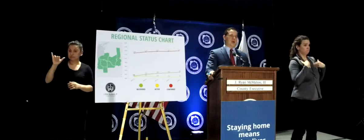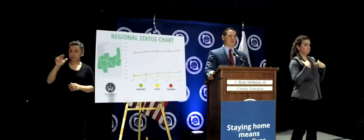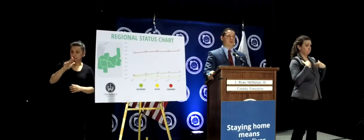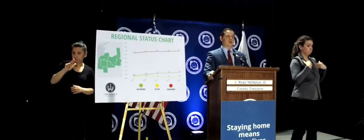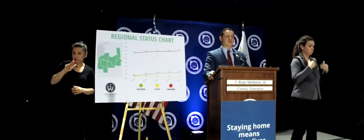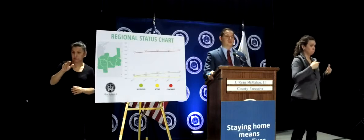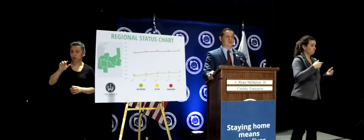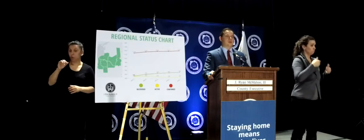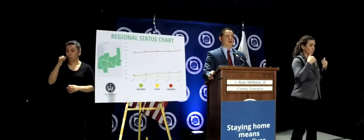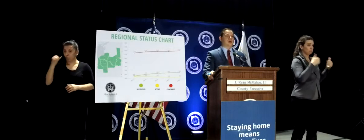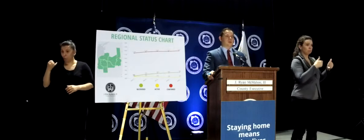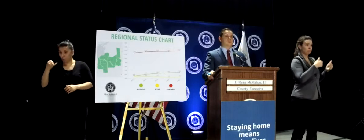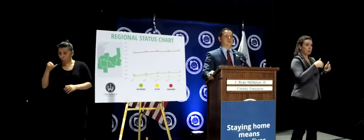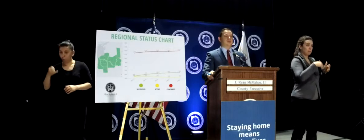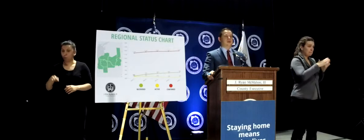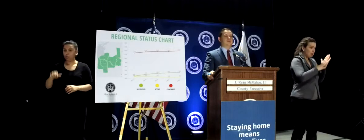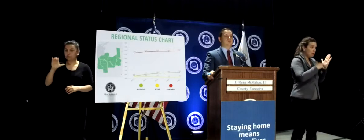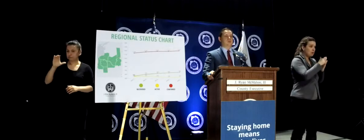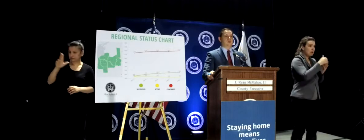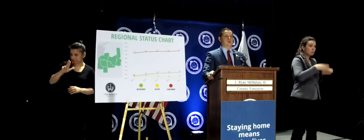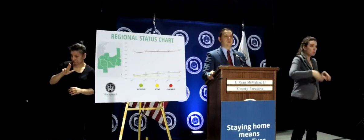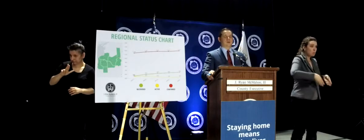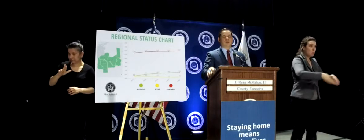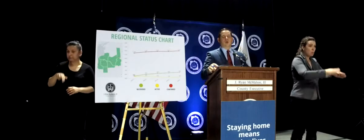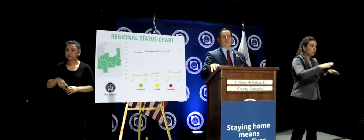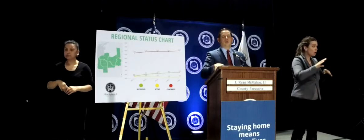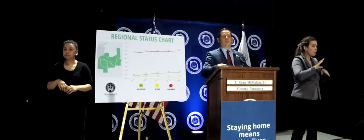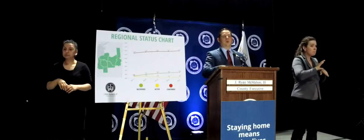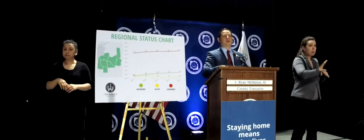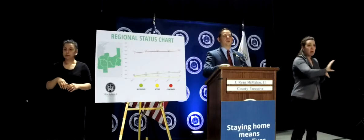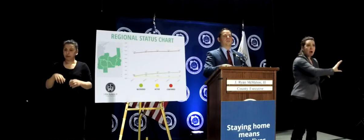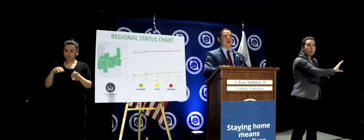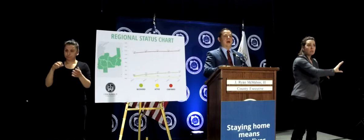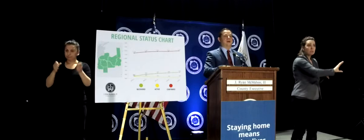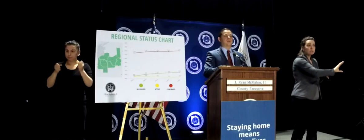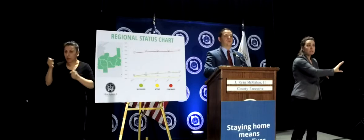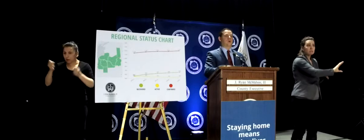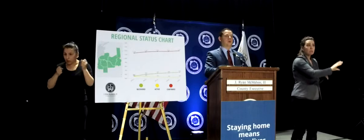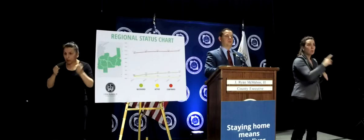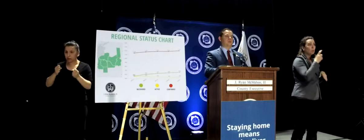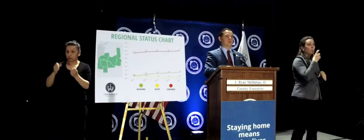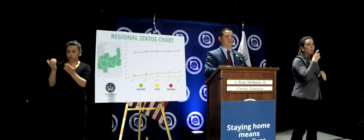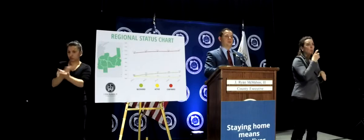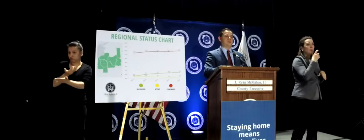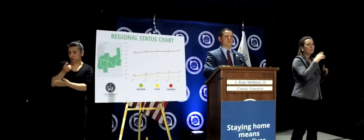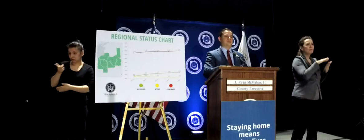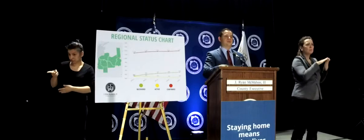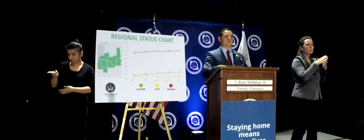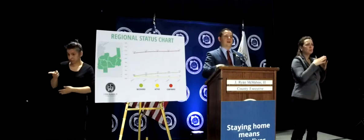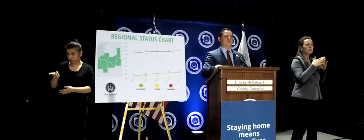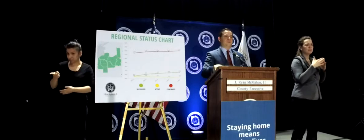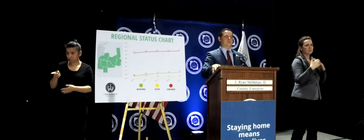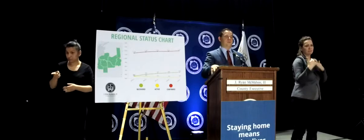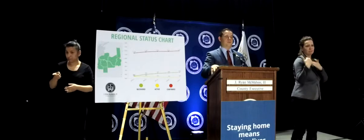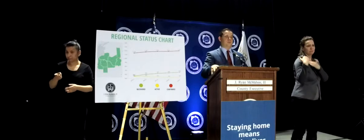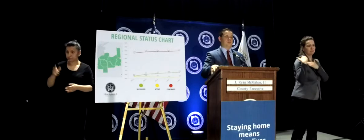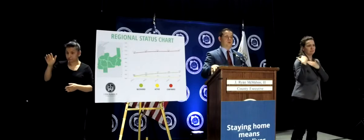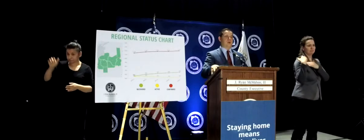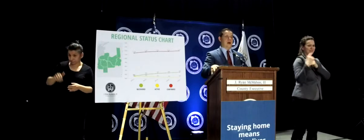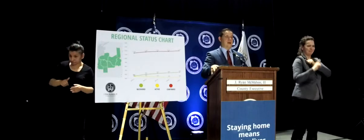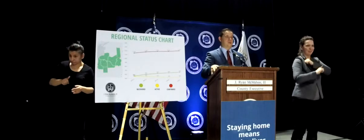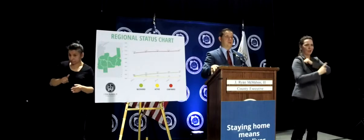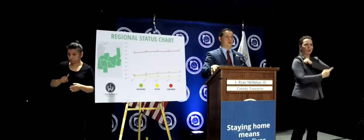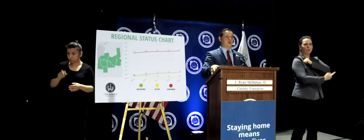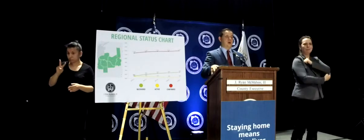do trash collection like the city does, but certainly we're bringing back 20 employees, essentially 5 people